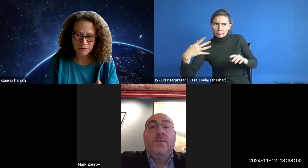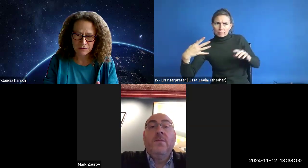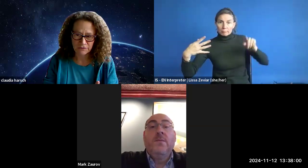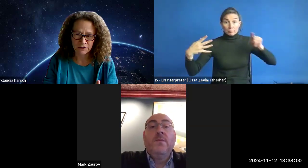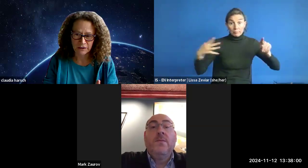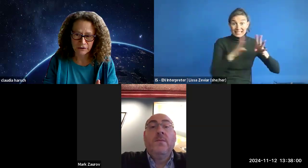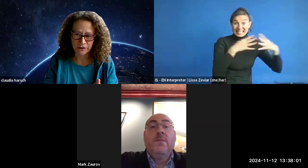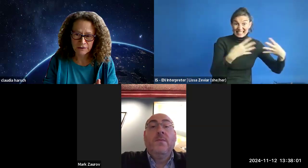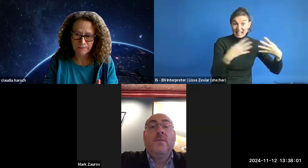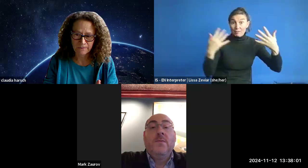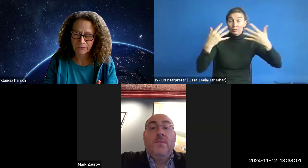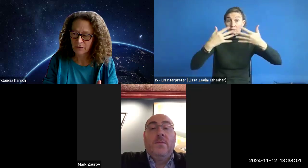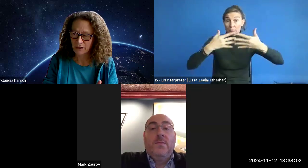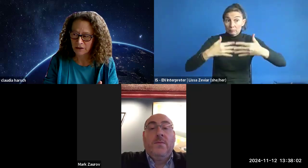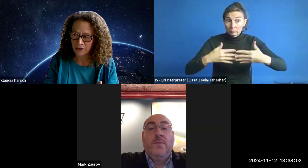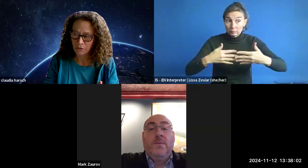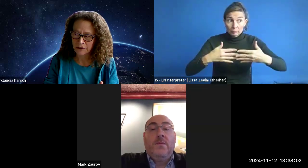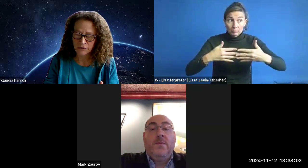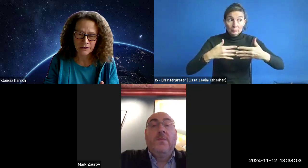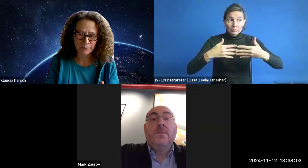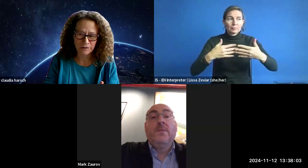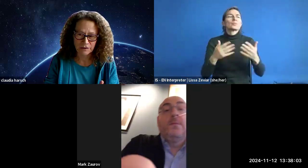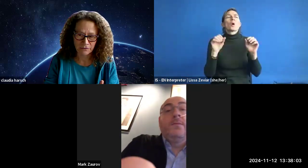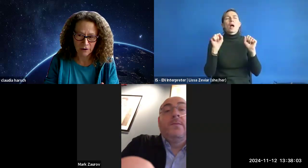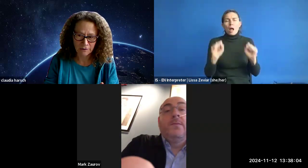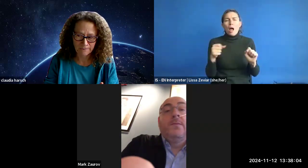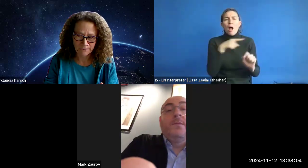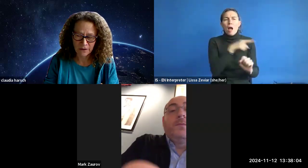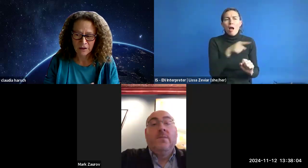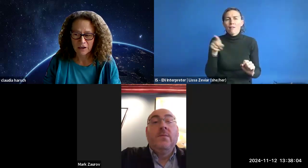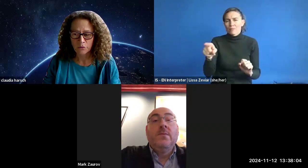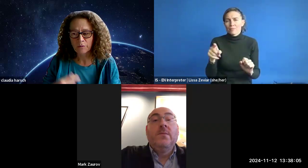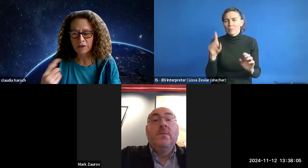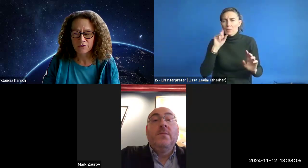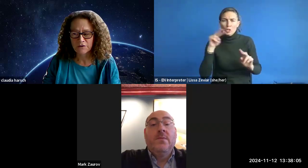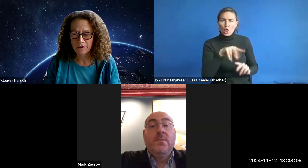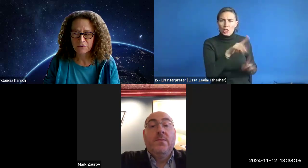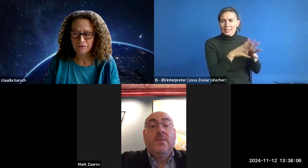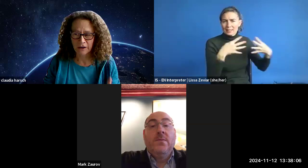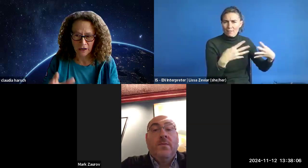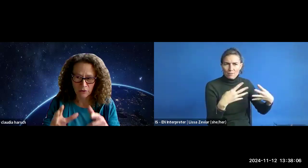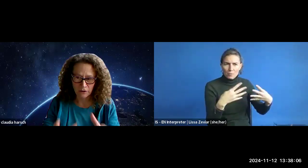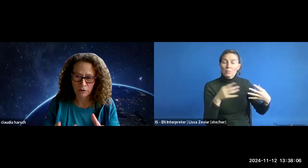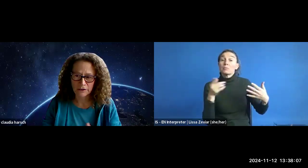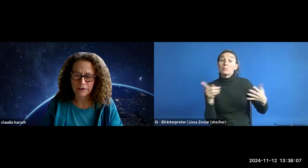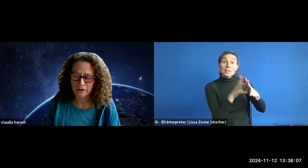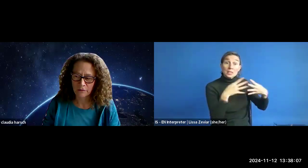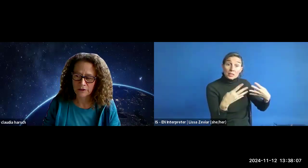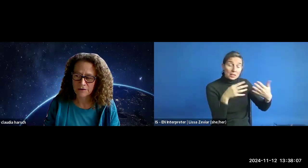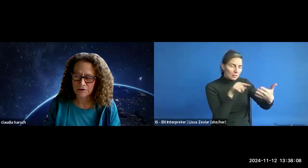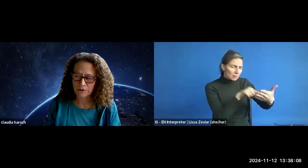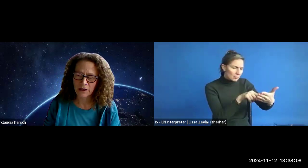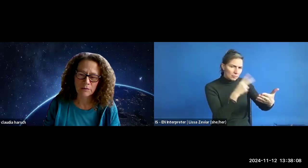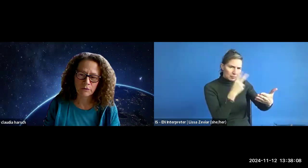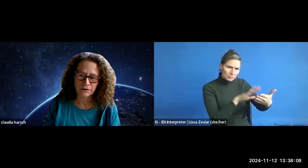local test specifications. And here we need to adapt the CFR. And then we need to specify our locally